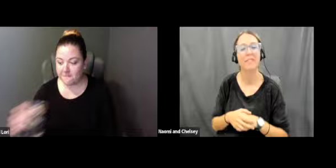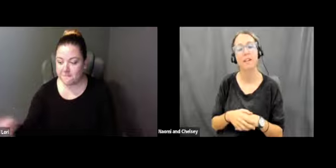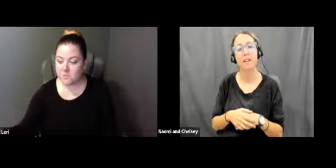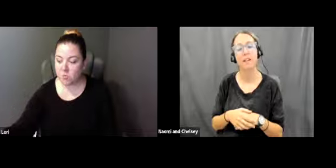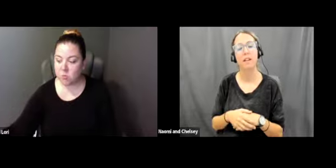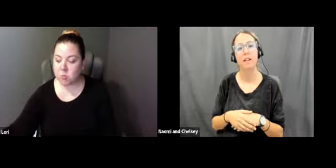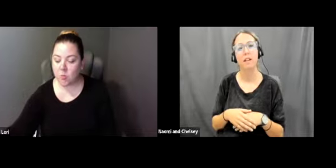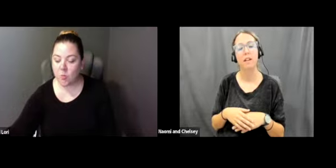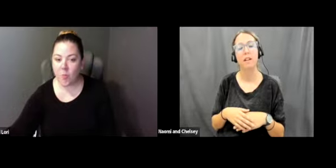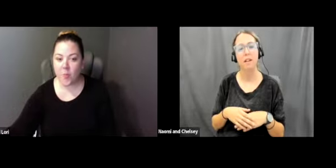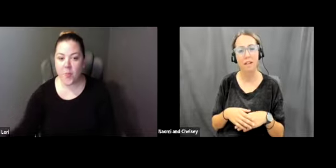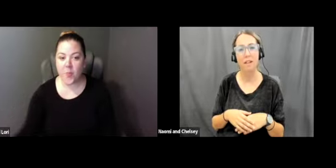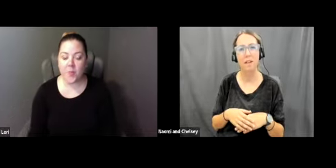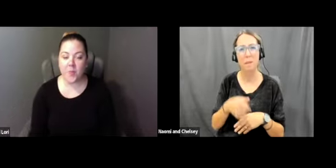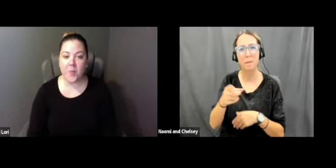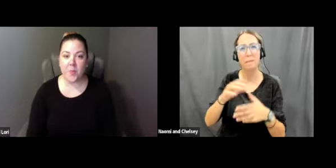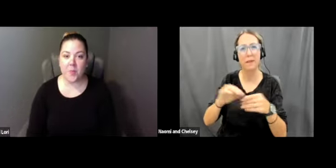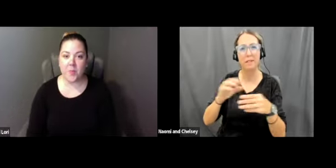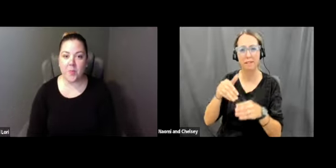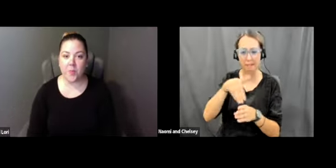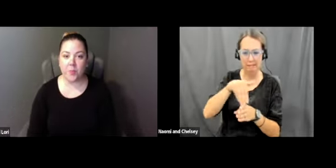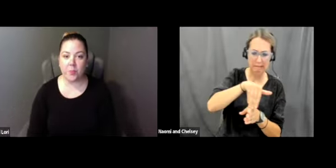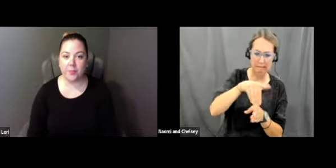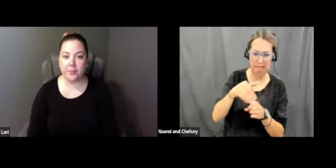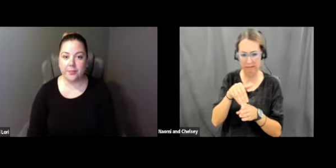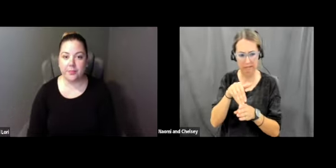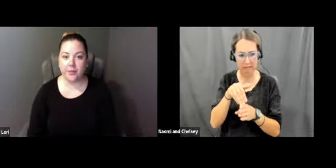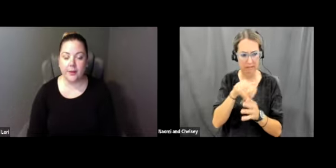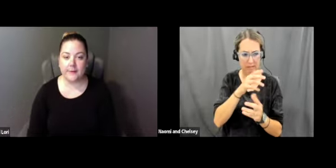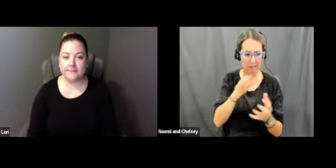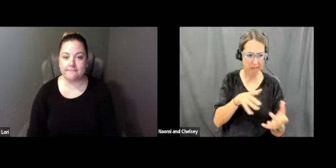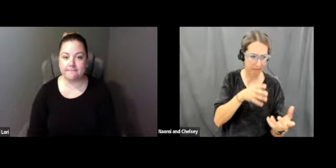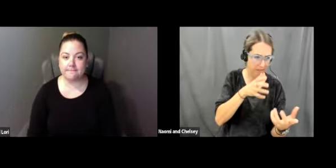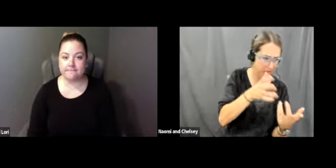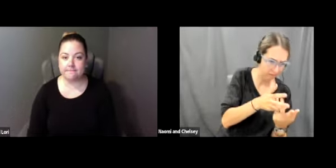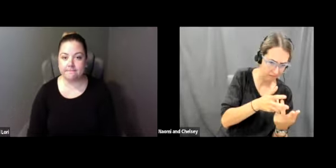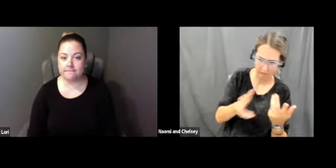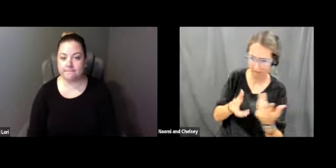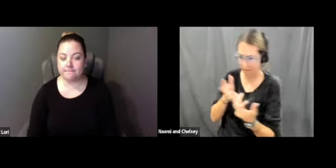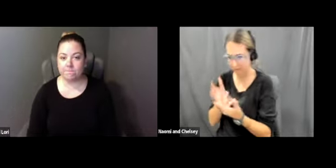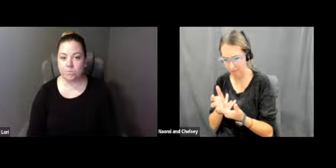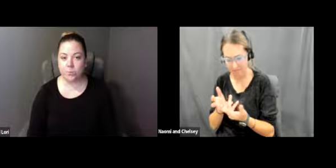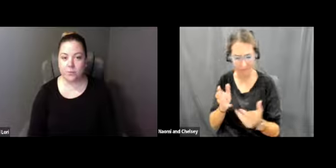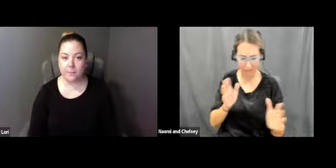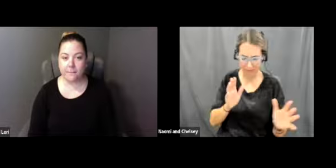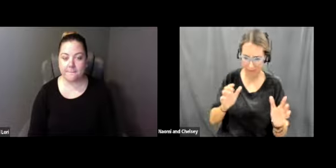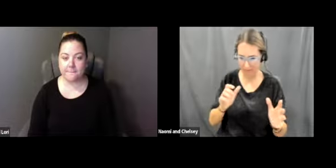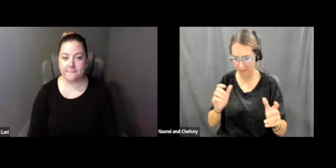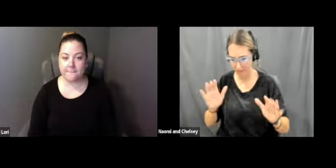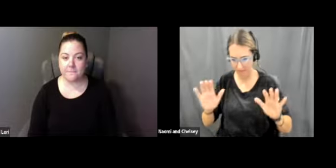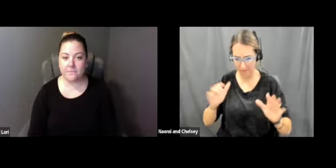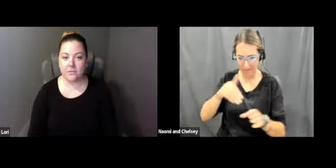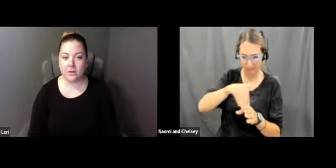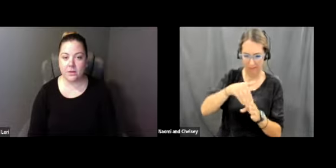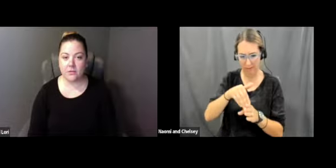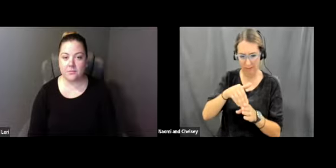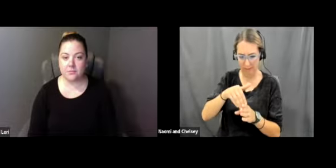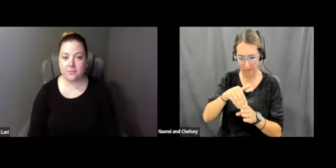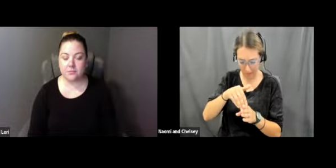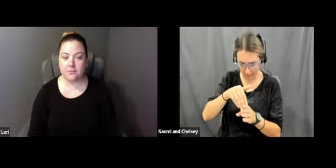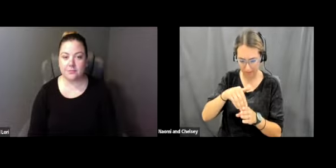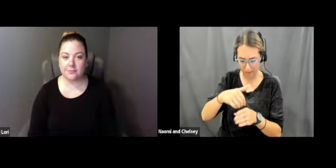well, I don't belong in any of these groups, and how at some point it's easy to blame your body for not